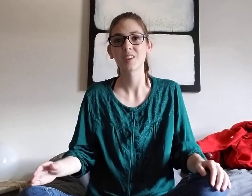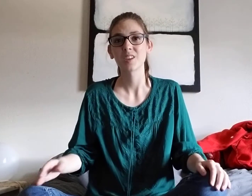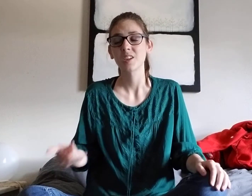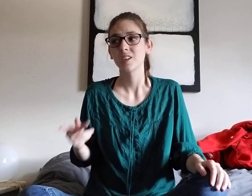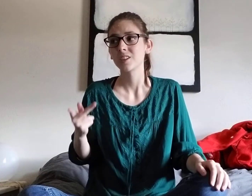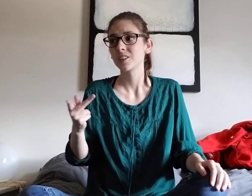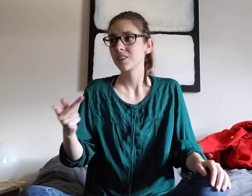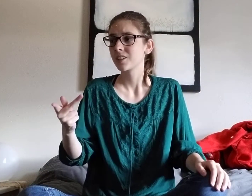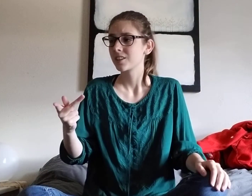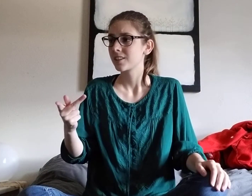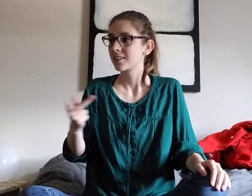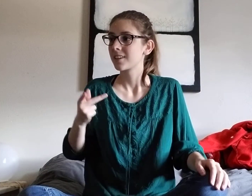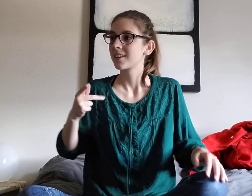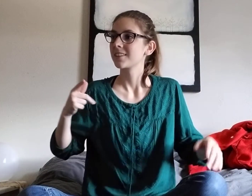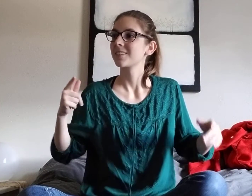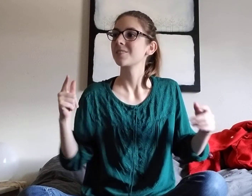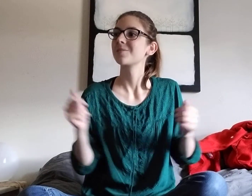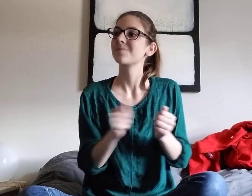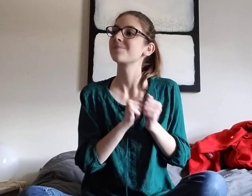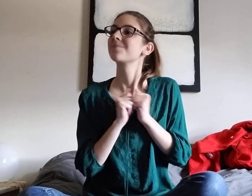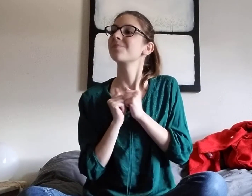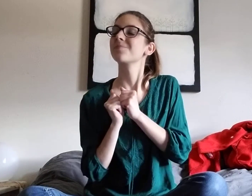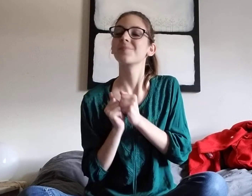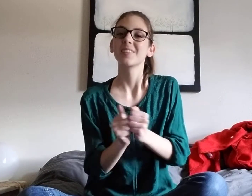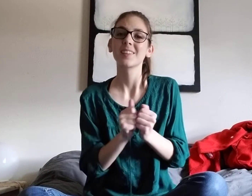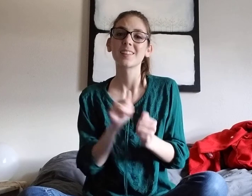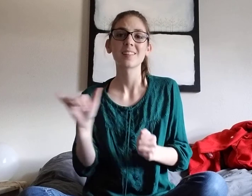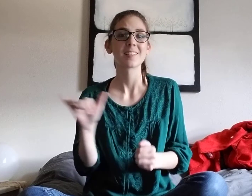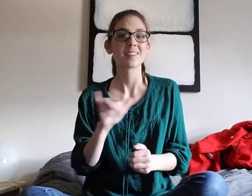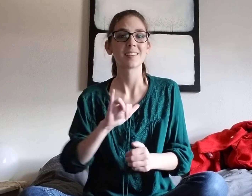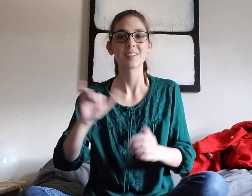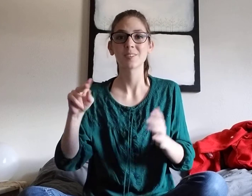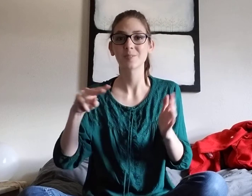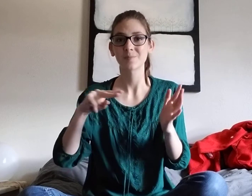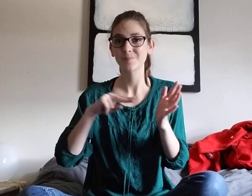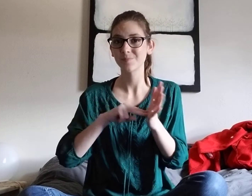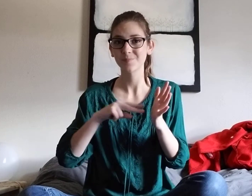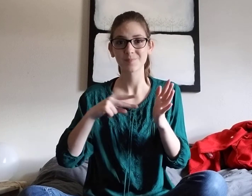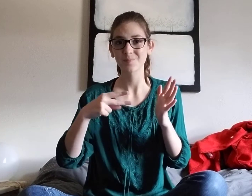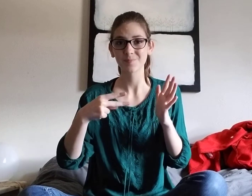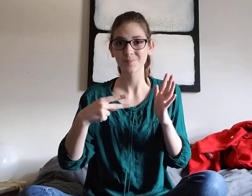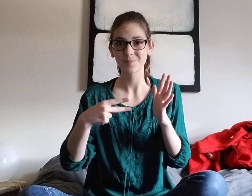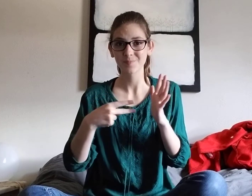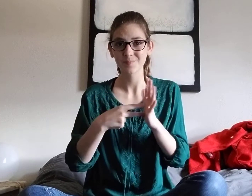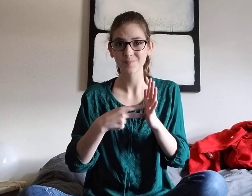Just she and I together, like it was meant to be.